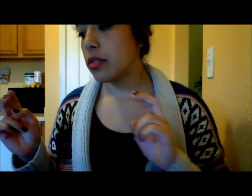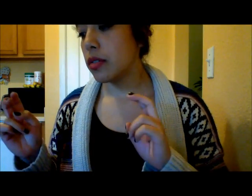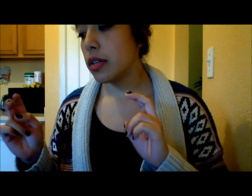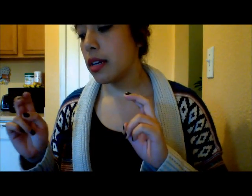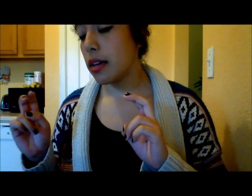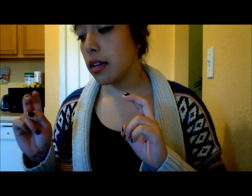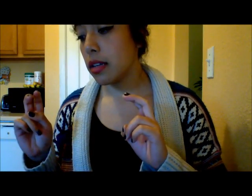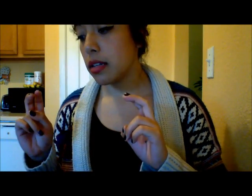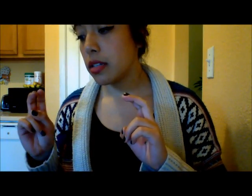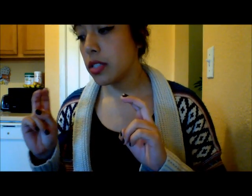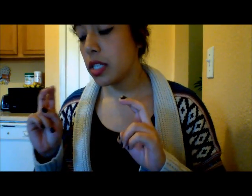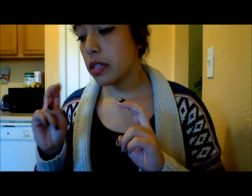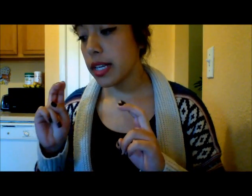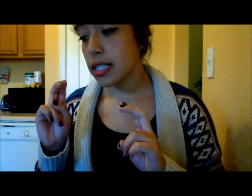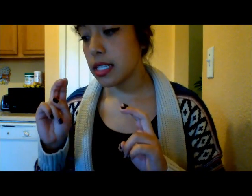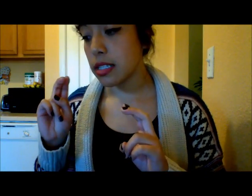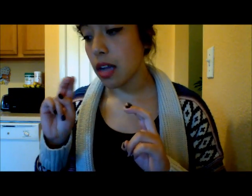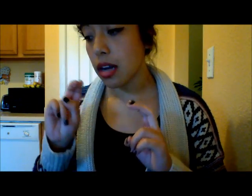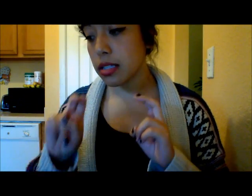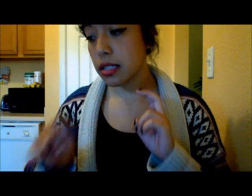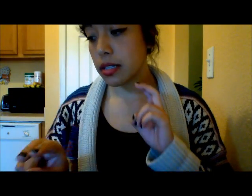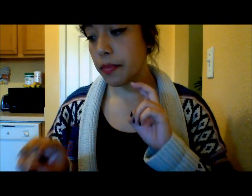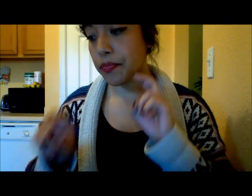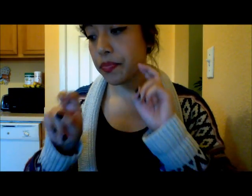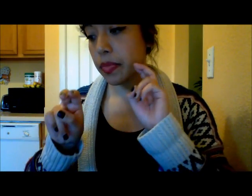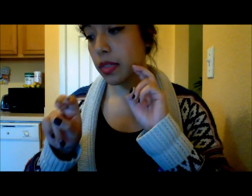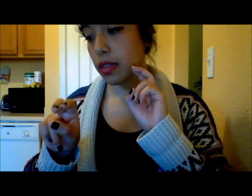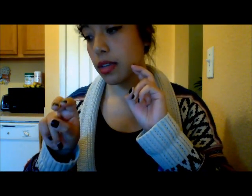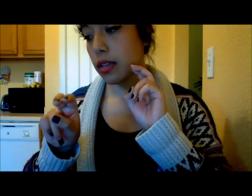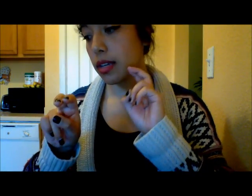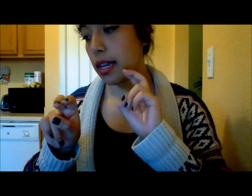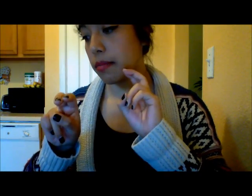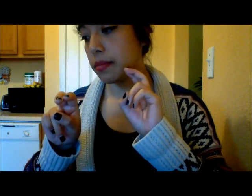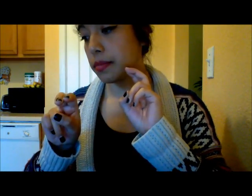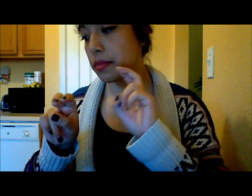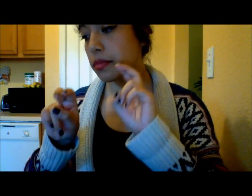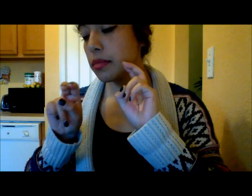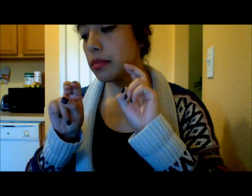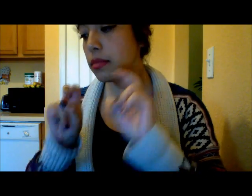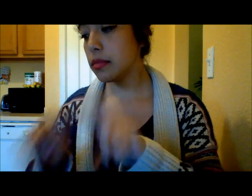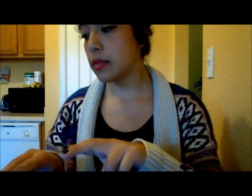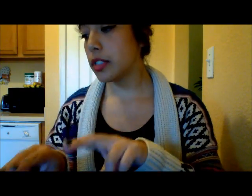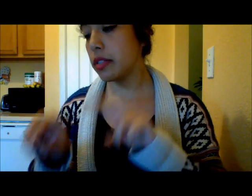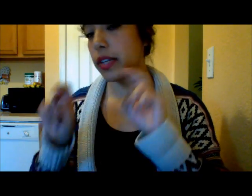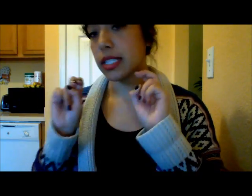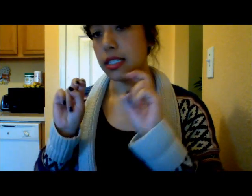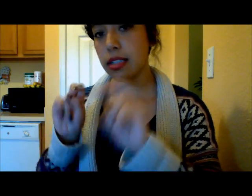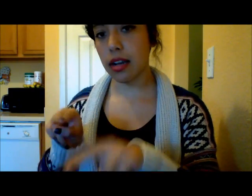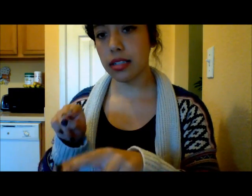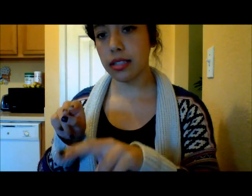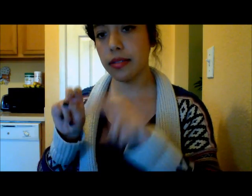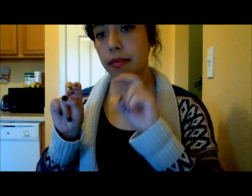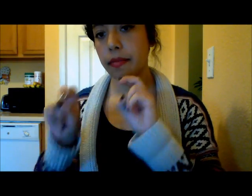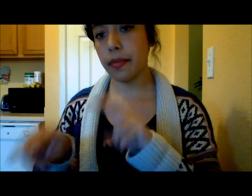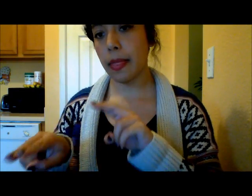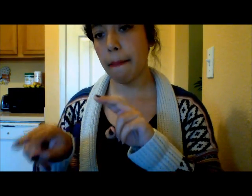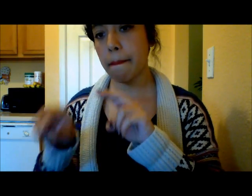To invest in stocks. Okay. To invest in stocks.